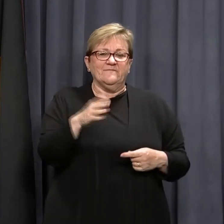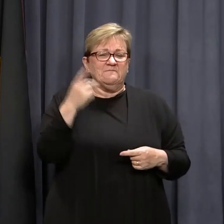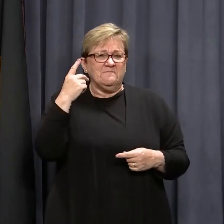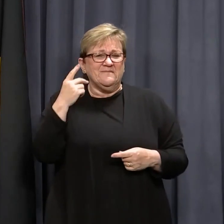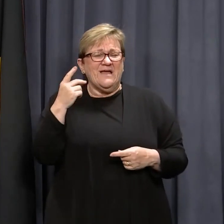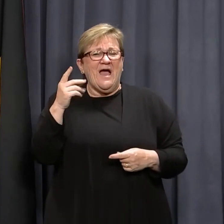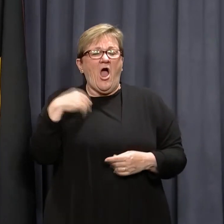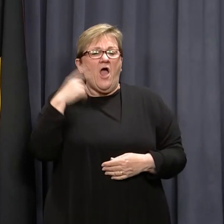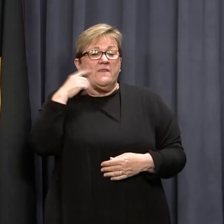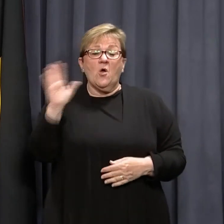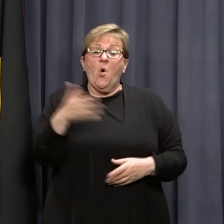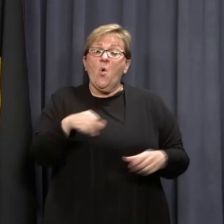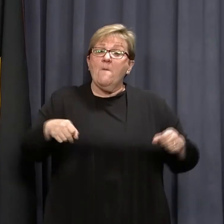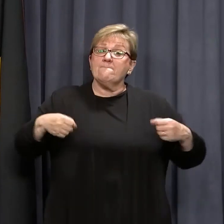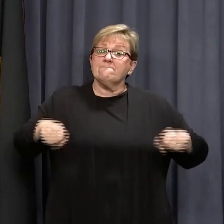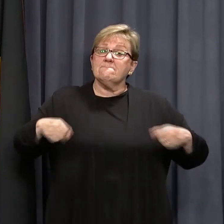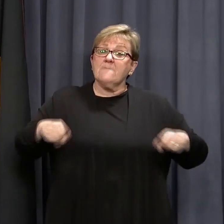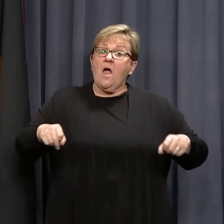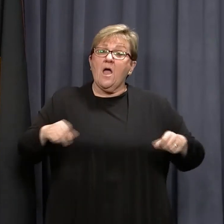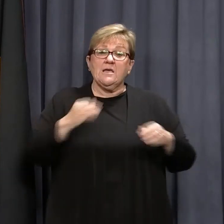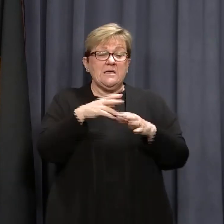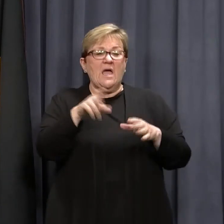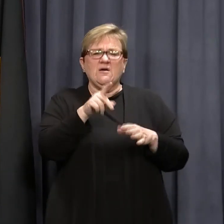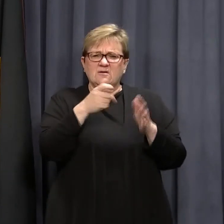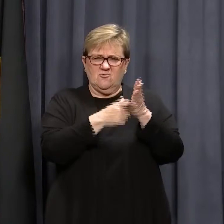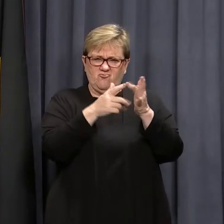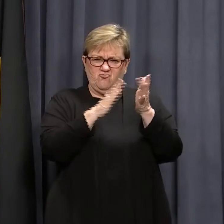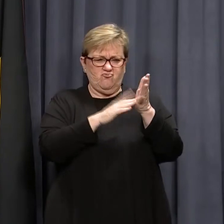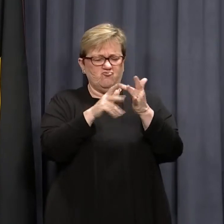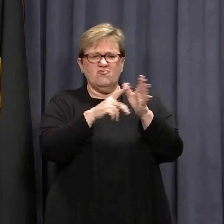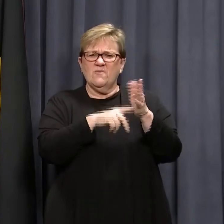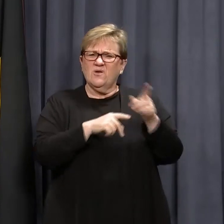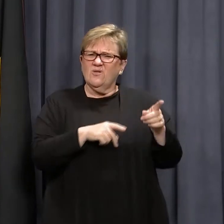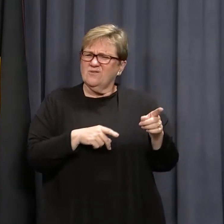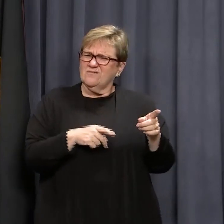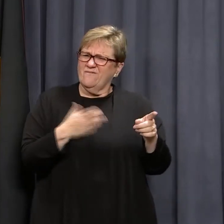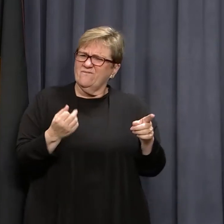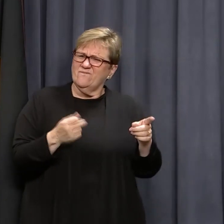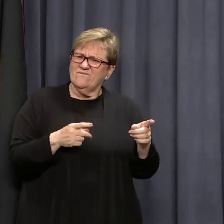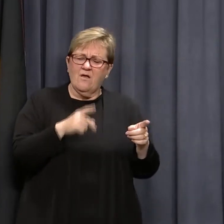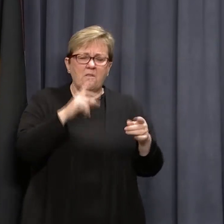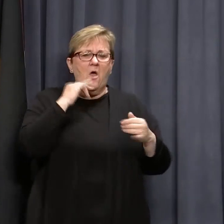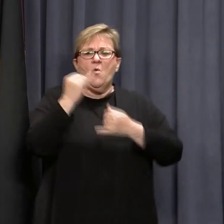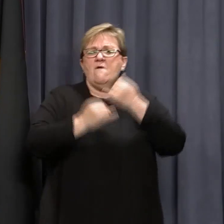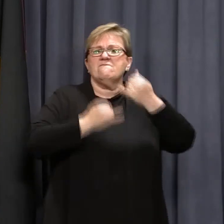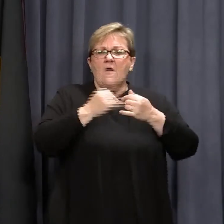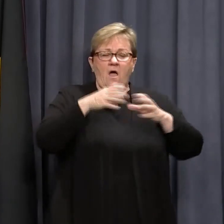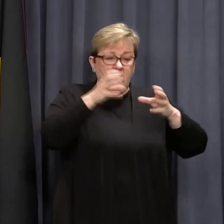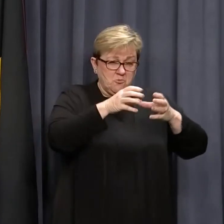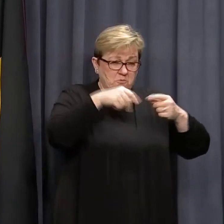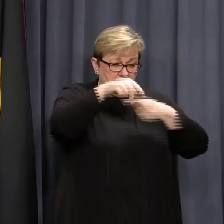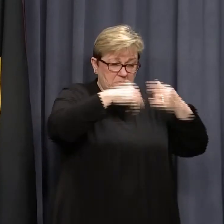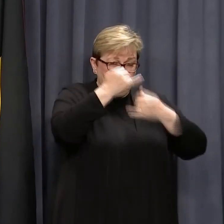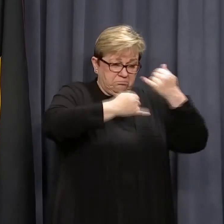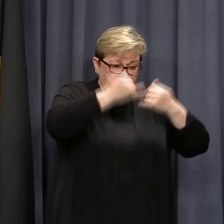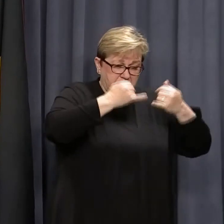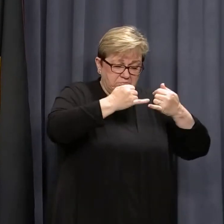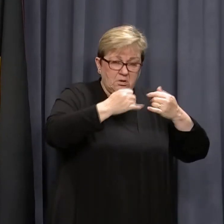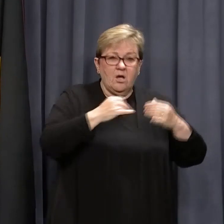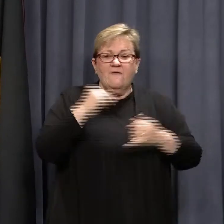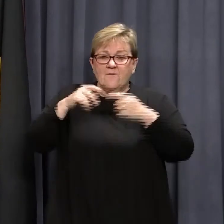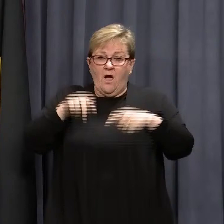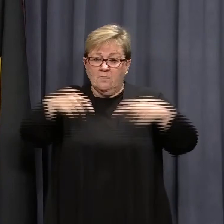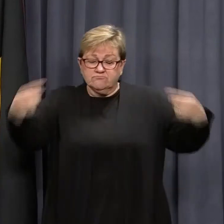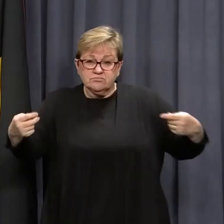I consider all bikie gangs criminal gangs. They are. They're criminal gangs, and look, they'll fight within themselves, they'll fight against each other